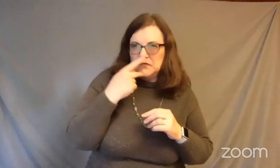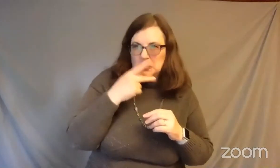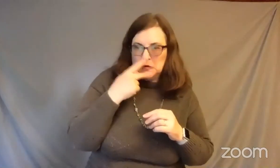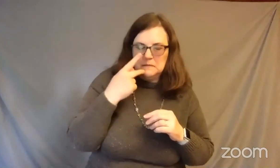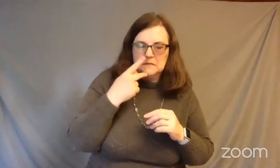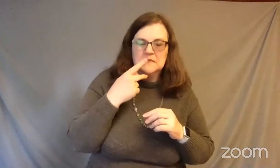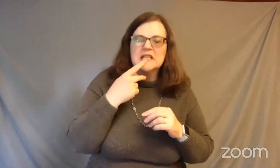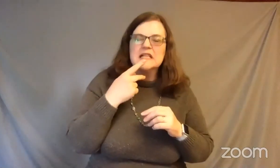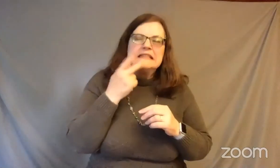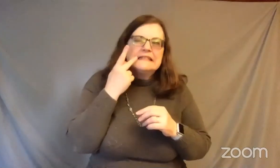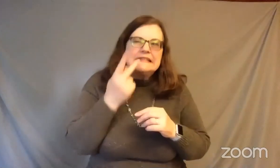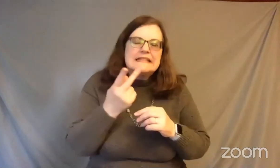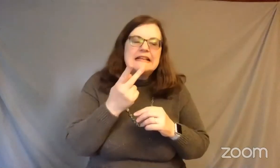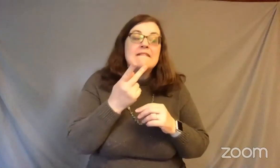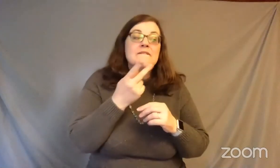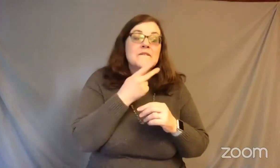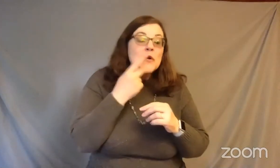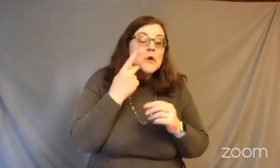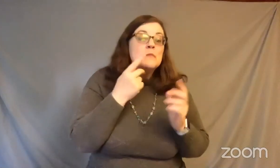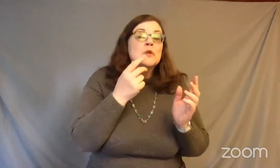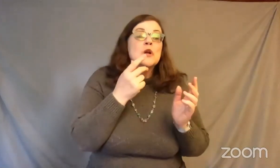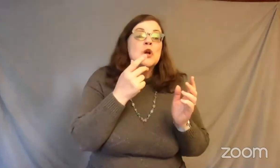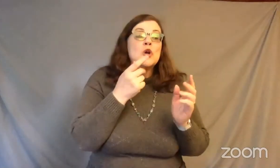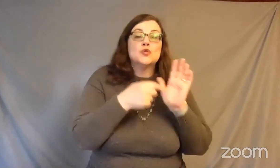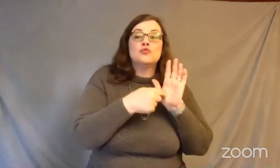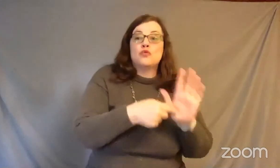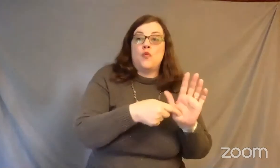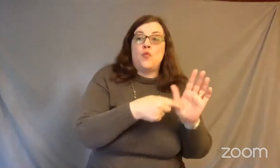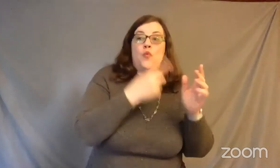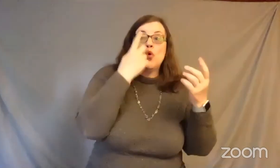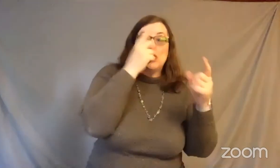And we analyzed our data for looking at their use of verbs and verb agreement.